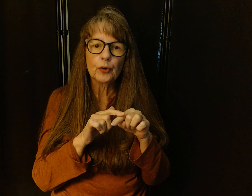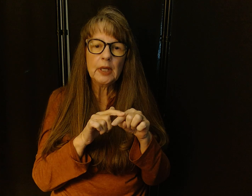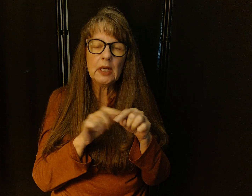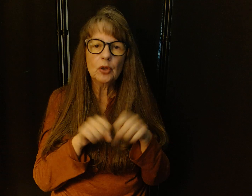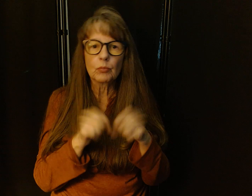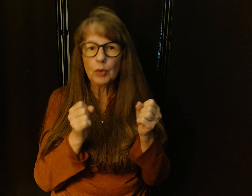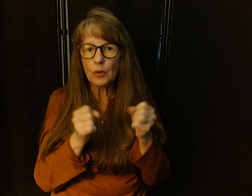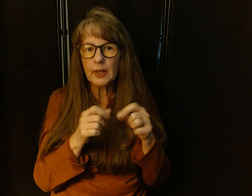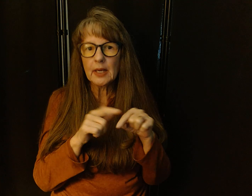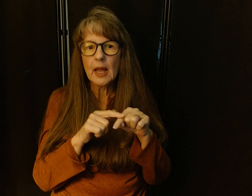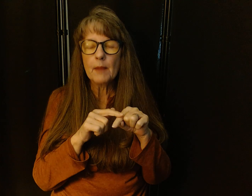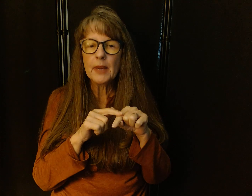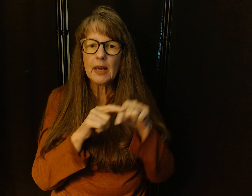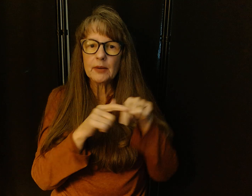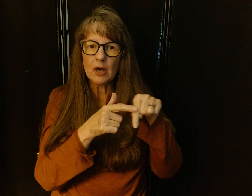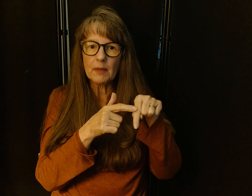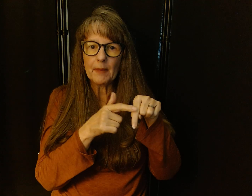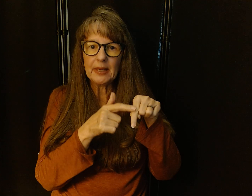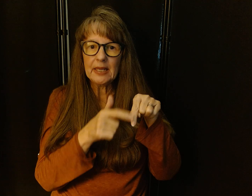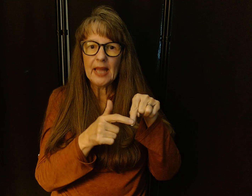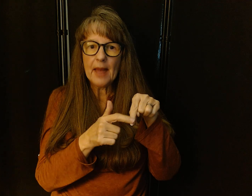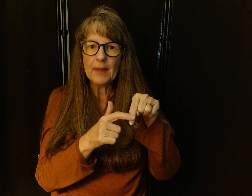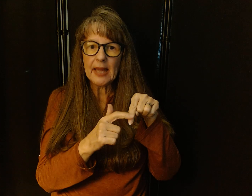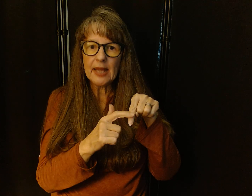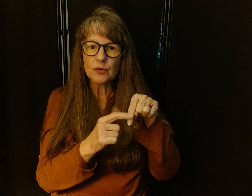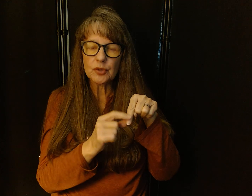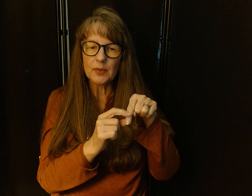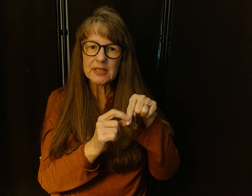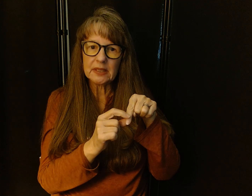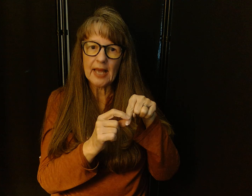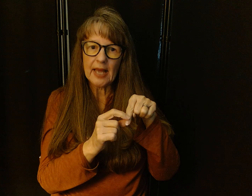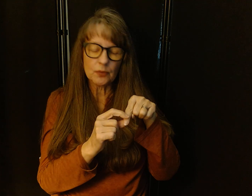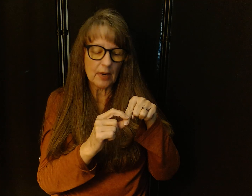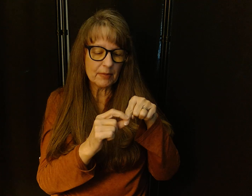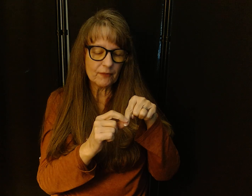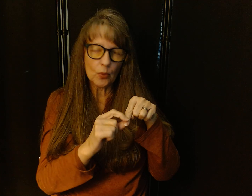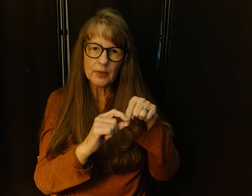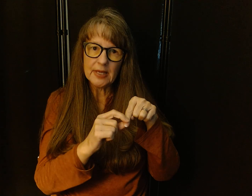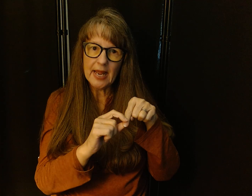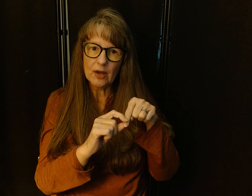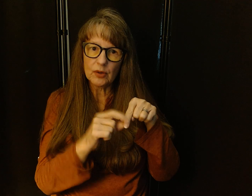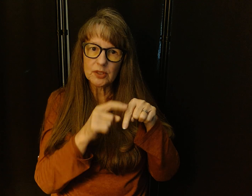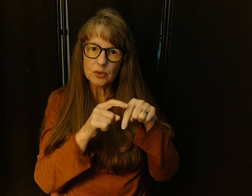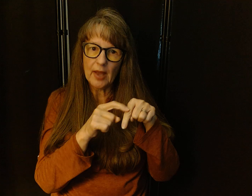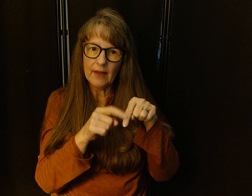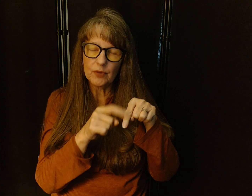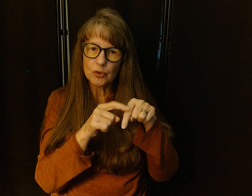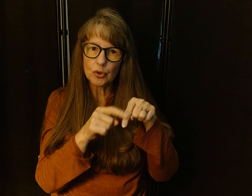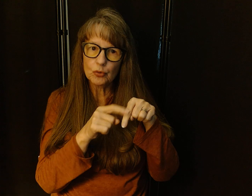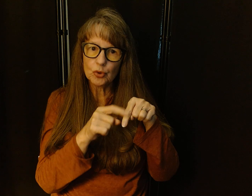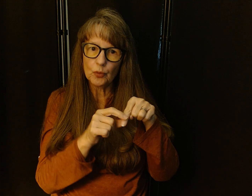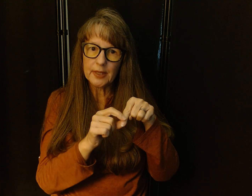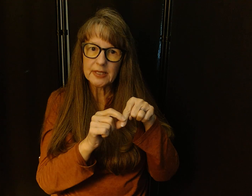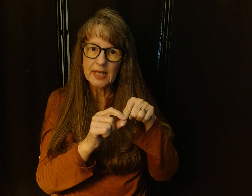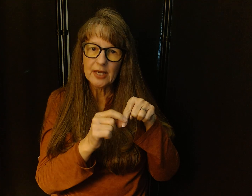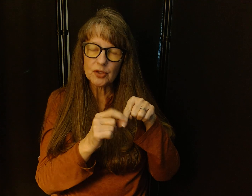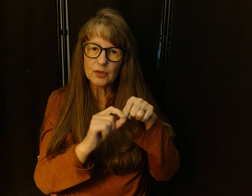knee, you broke it, but I was talking about my knee and my ankle, so it's the last one right before the nail because you have those two joints. So this is